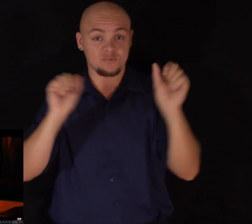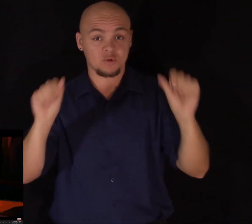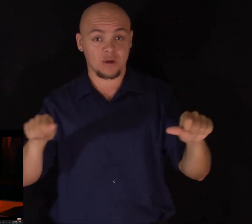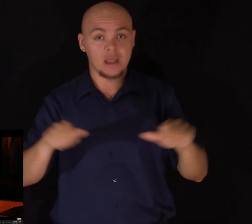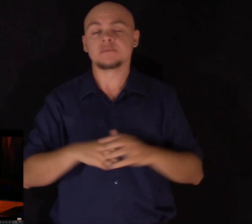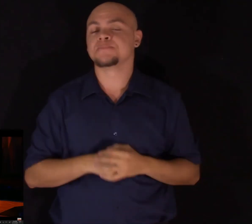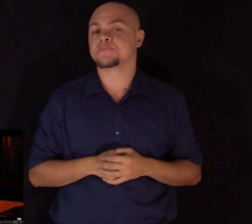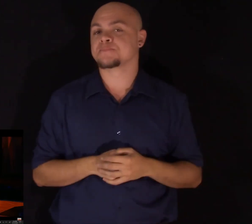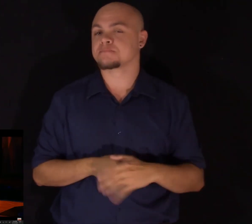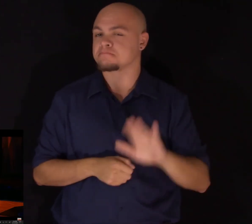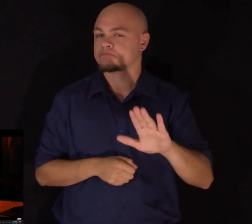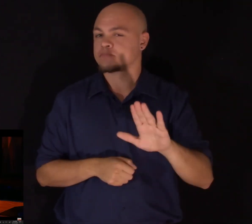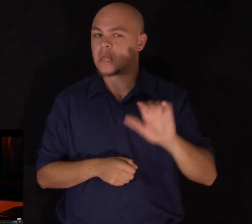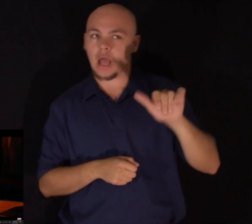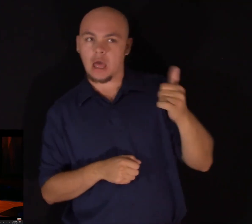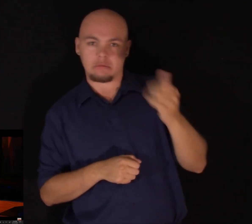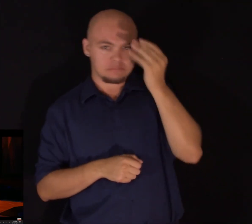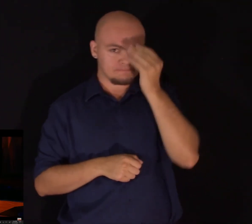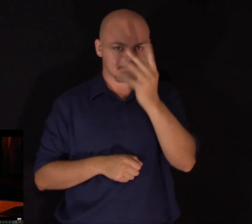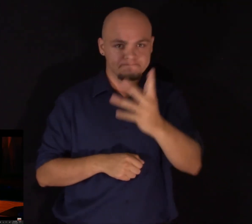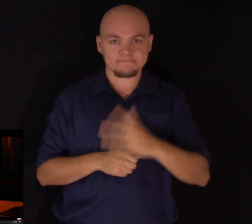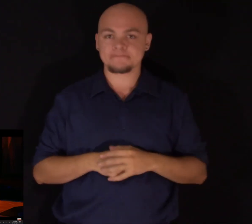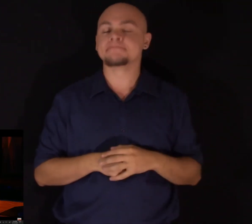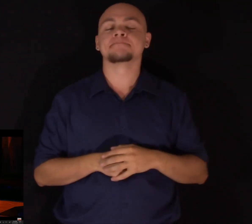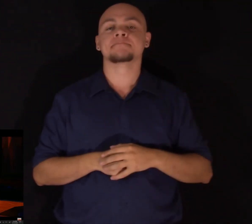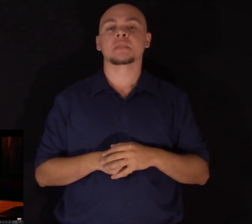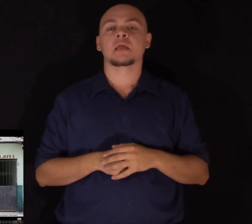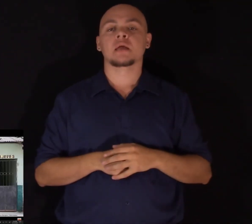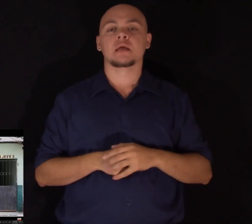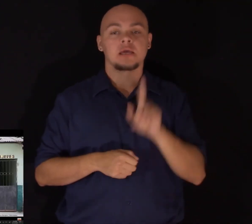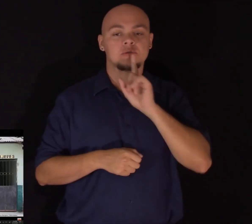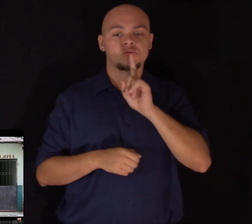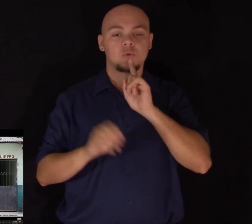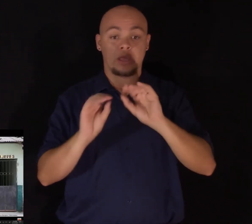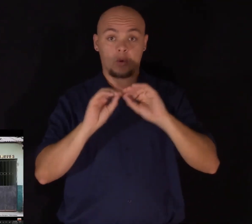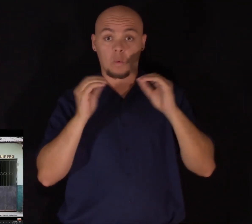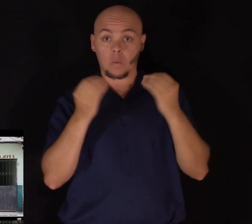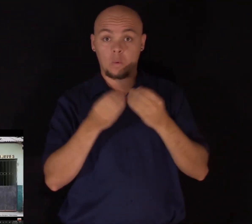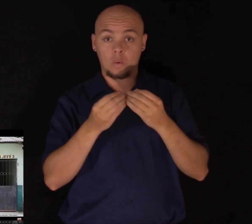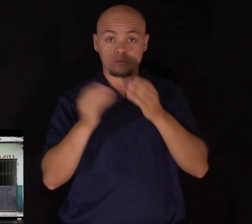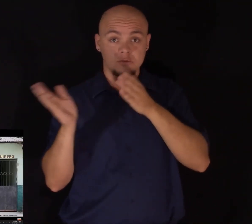The other thing you need to know about shame is it's absolutely organized by gender.